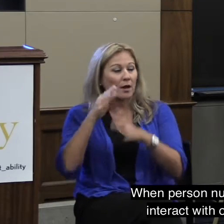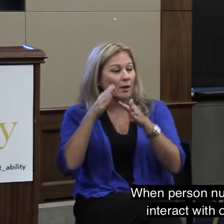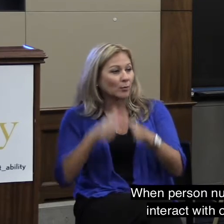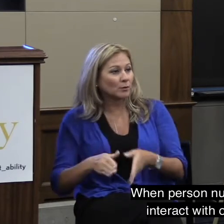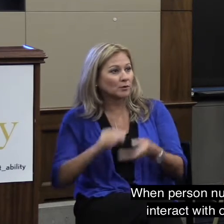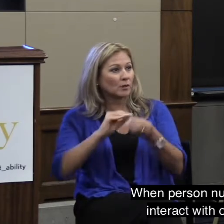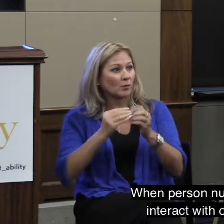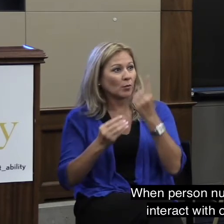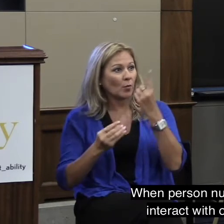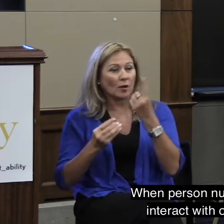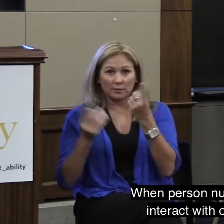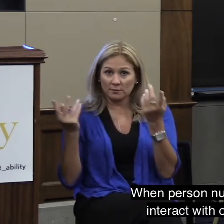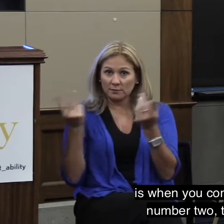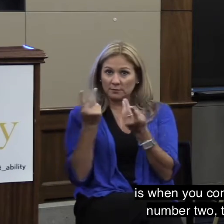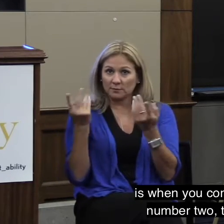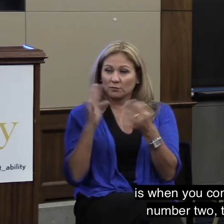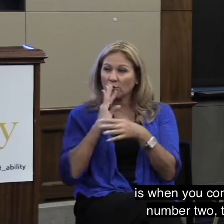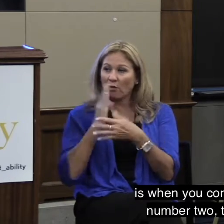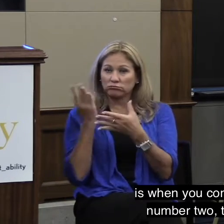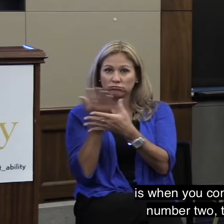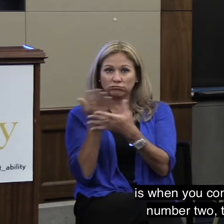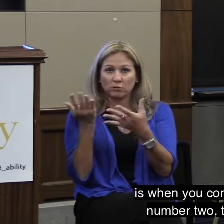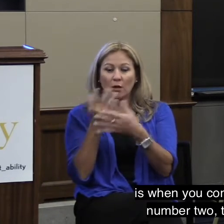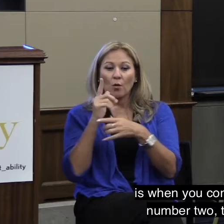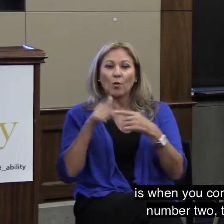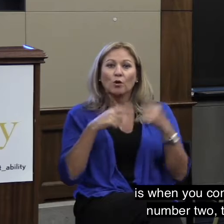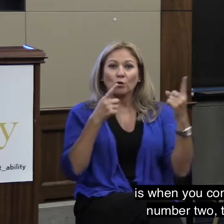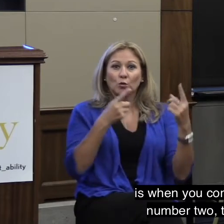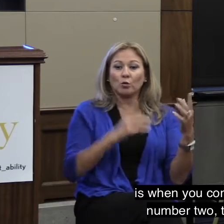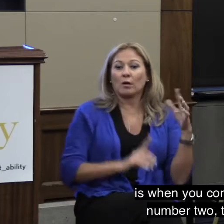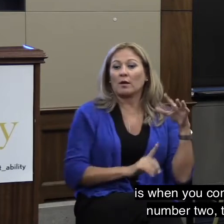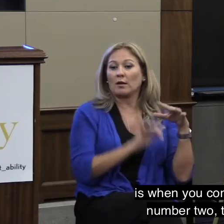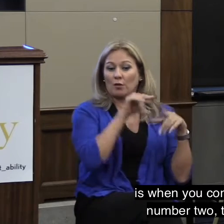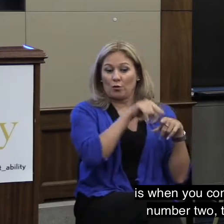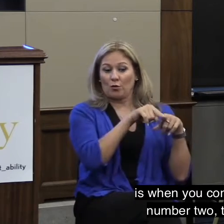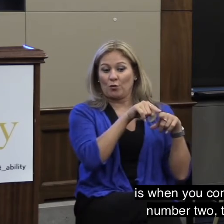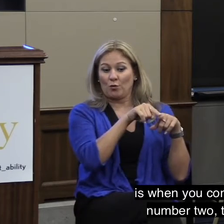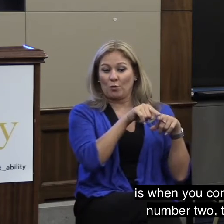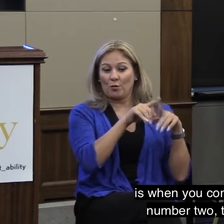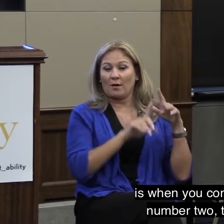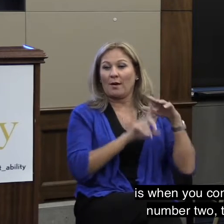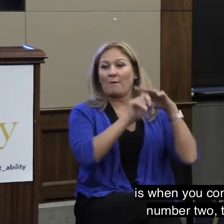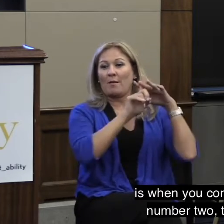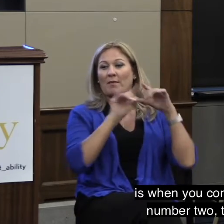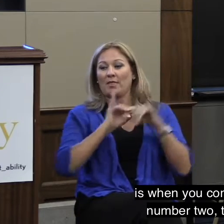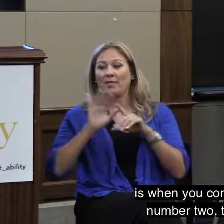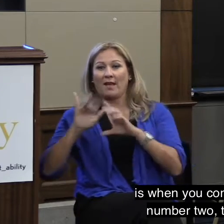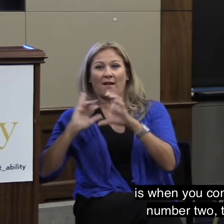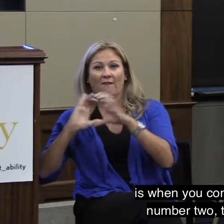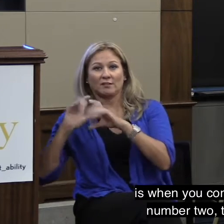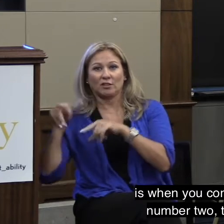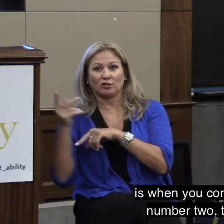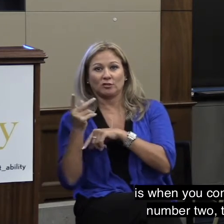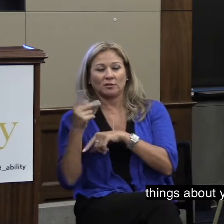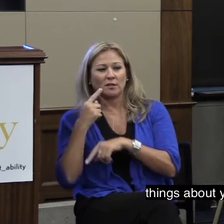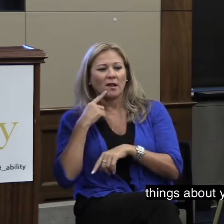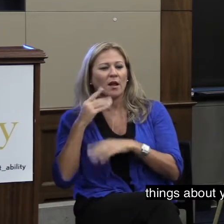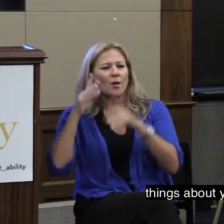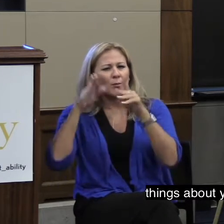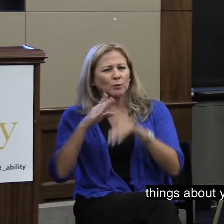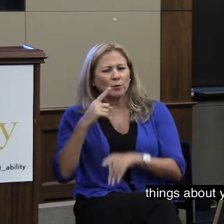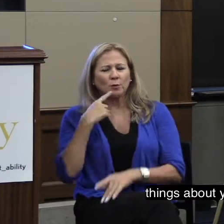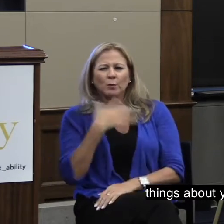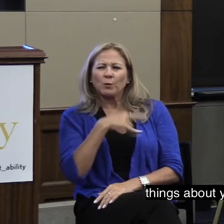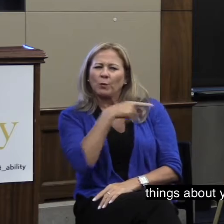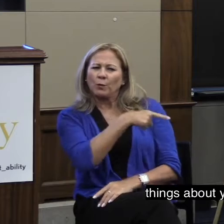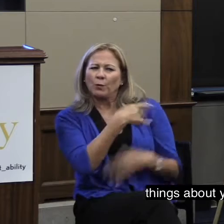with one another, then what happens is when you come up in conversation with person number two, then person one says wonderful things about you